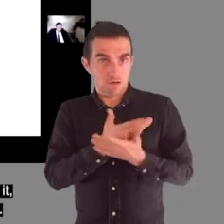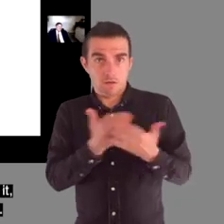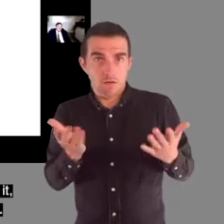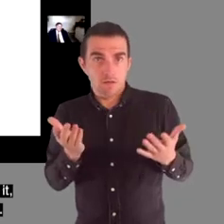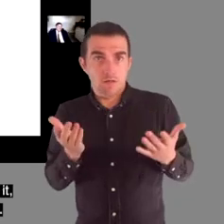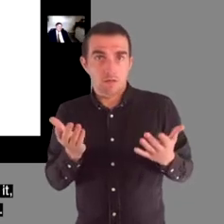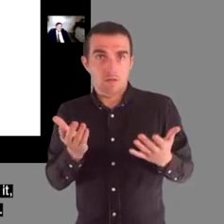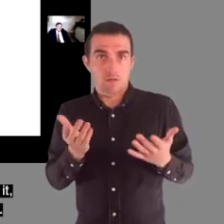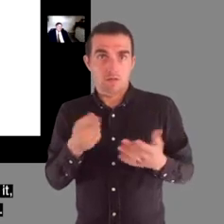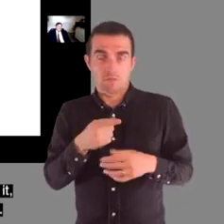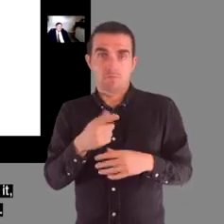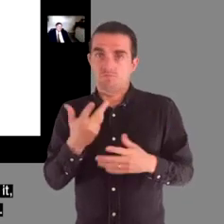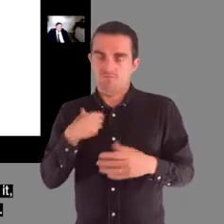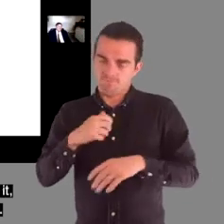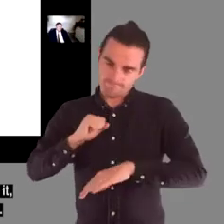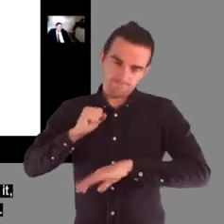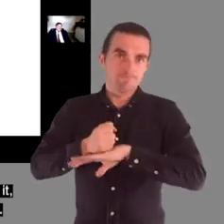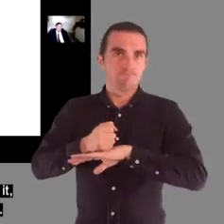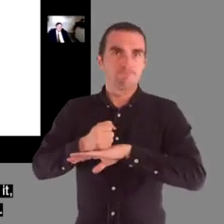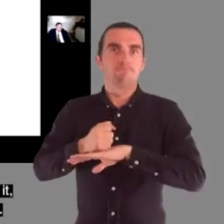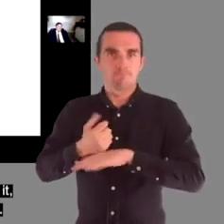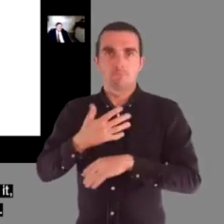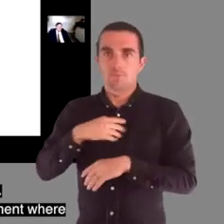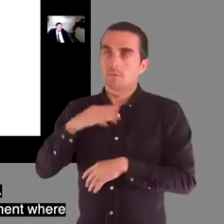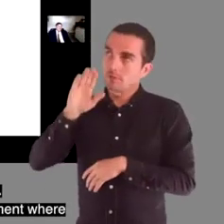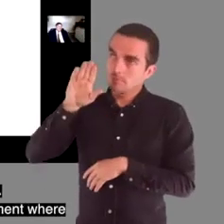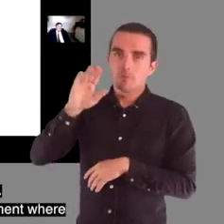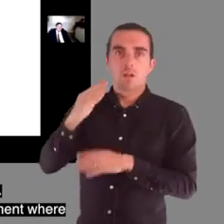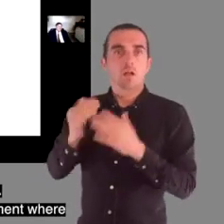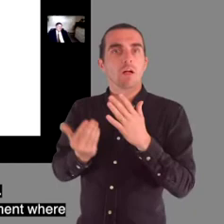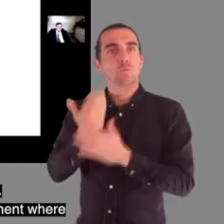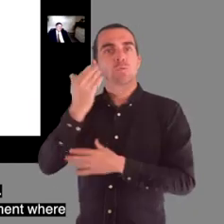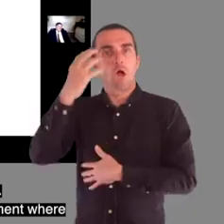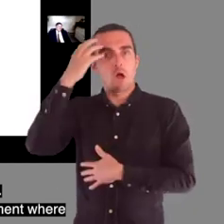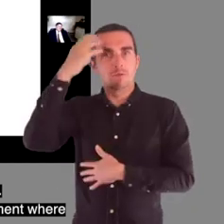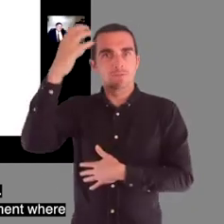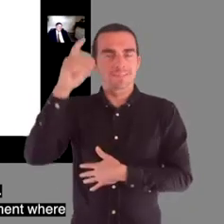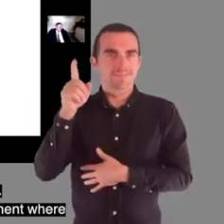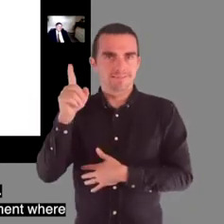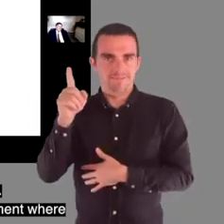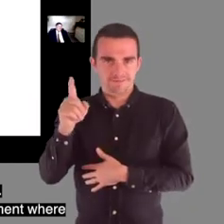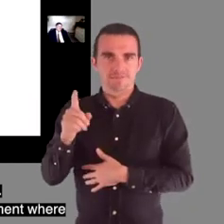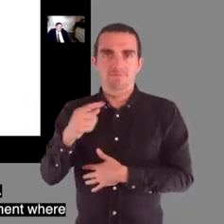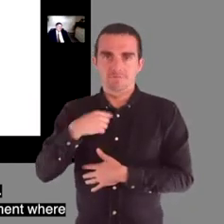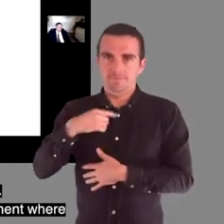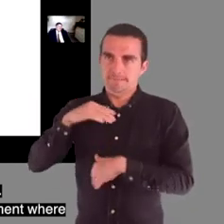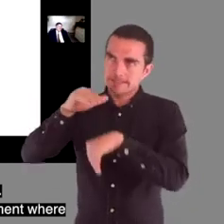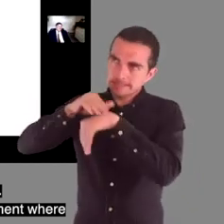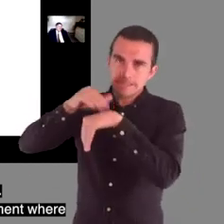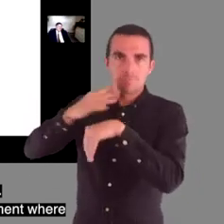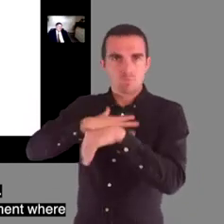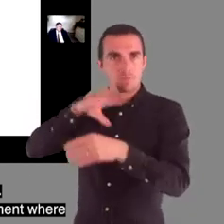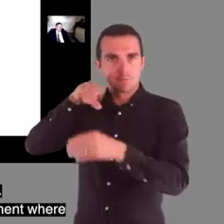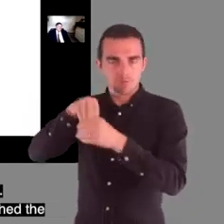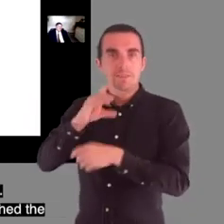as Black disabled people. So that's how we started. Then we came to the new government, where